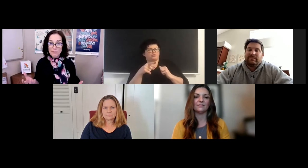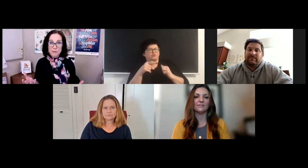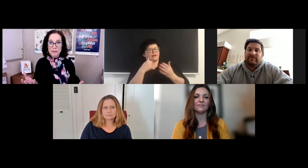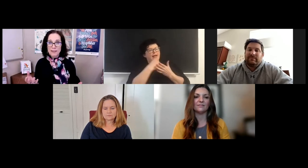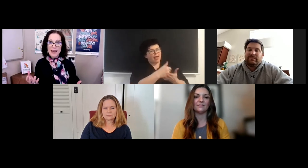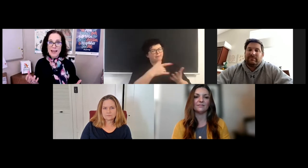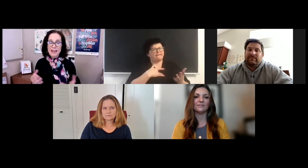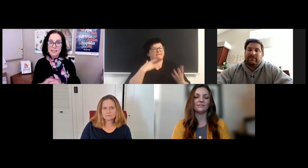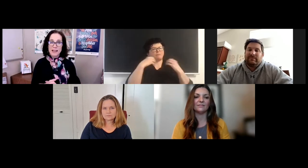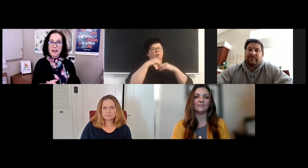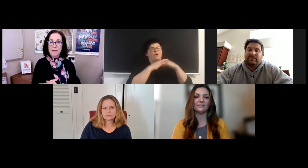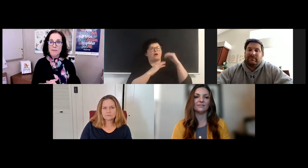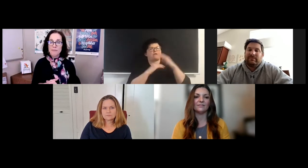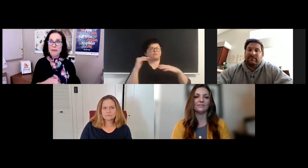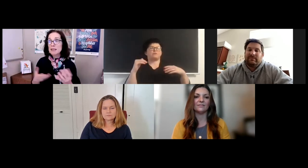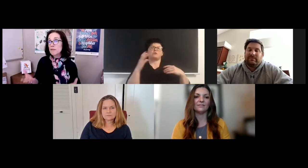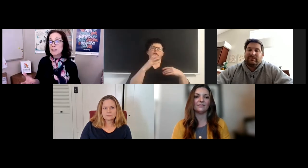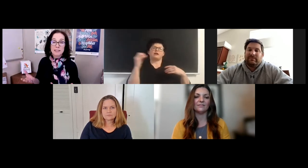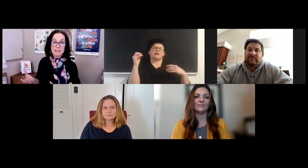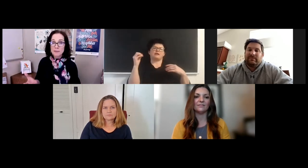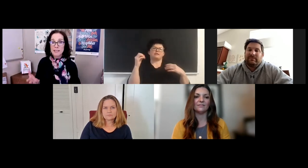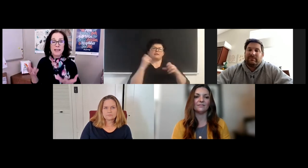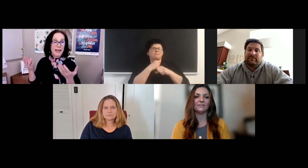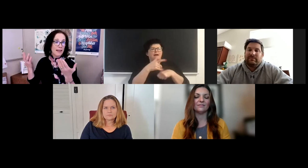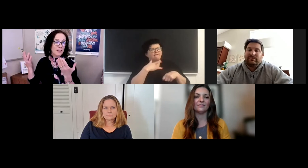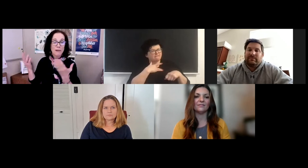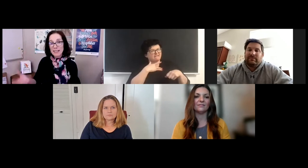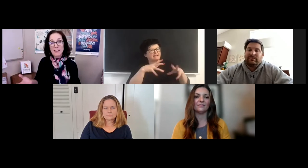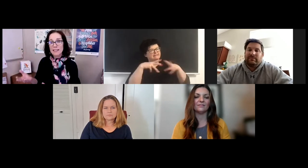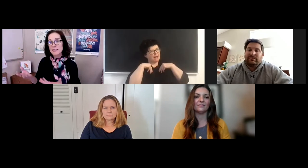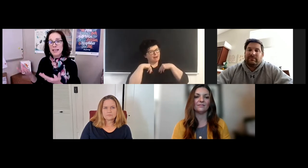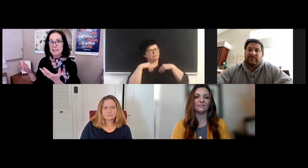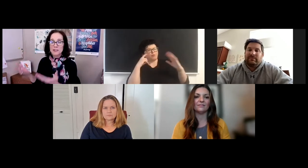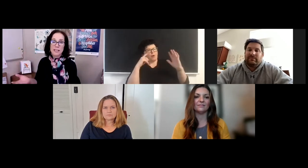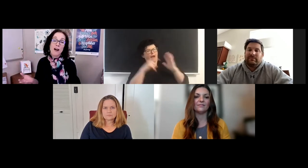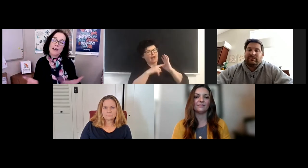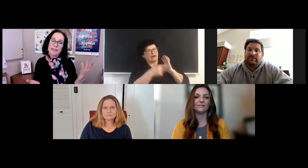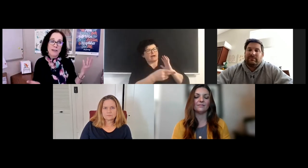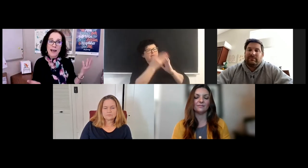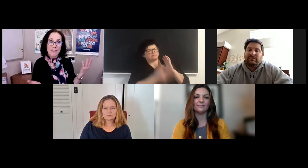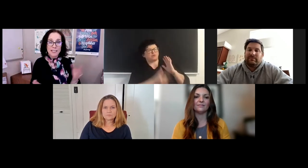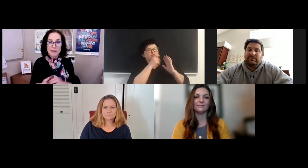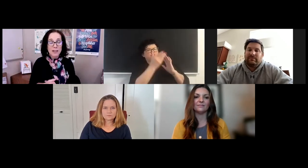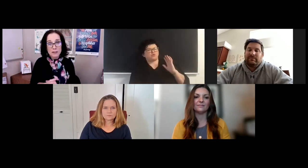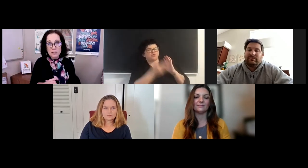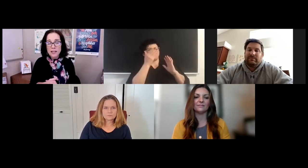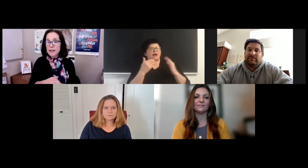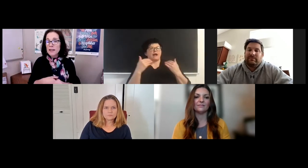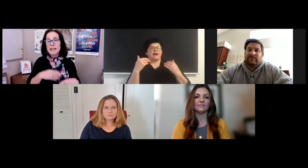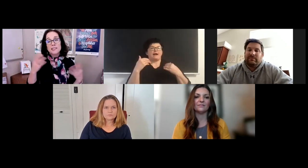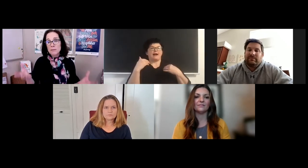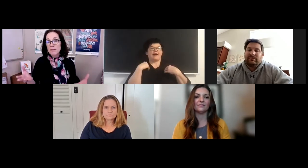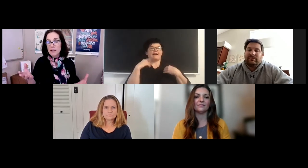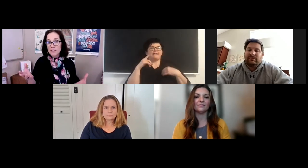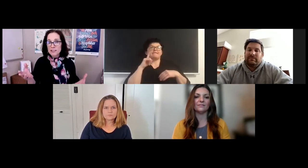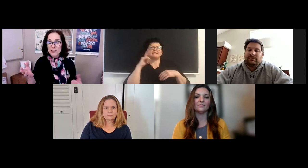more comfortable and make them feel accepted and recognized as who they are? And, you know, having a deaf coach,